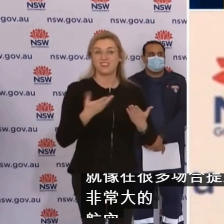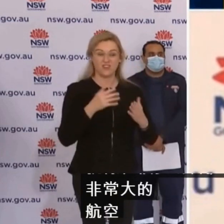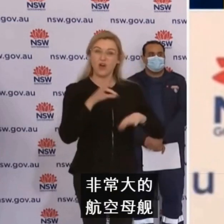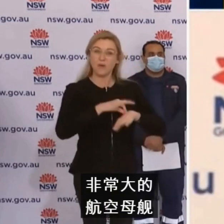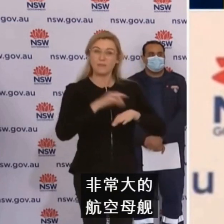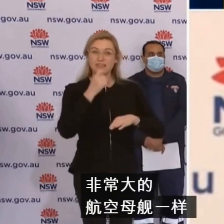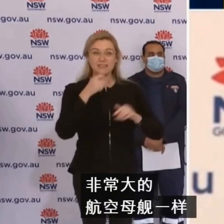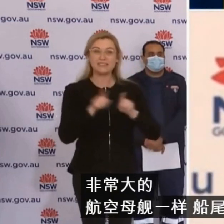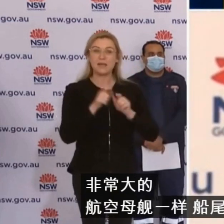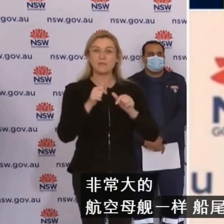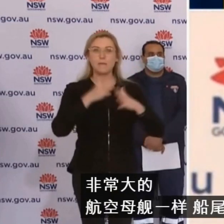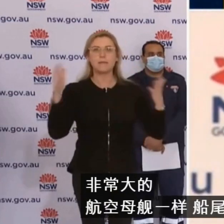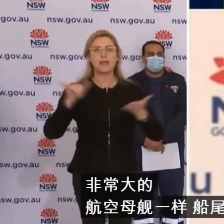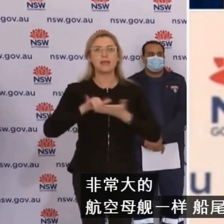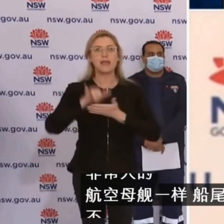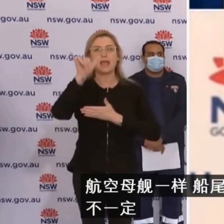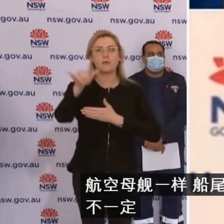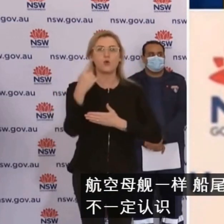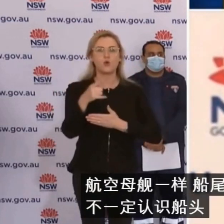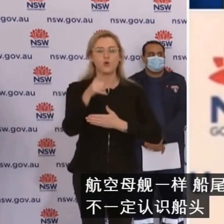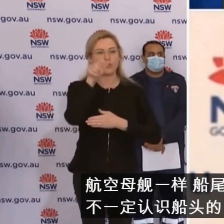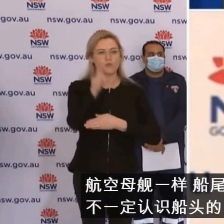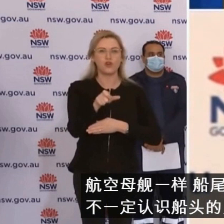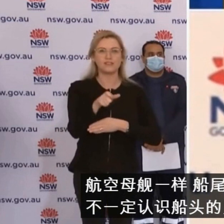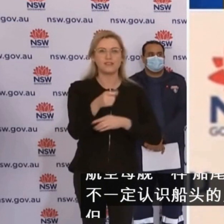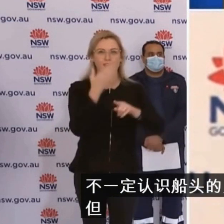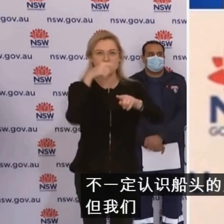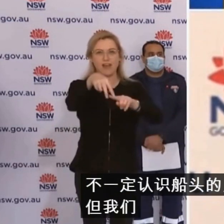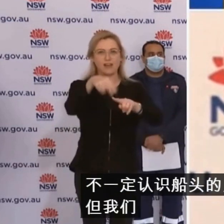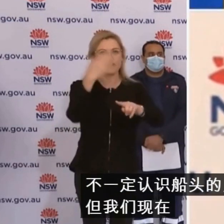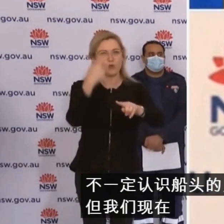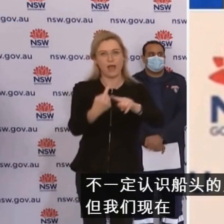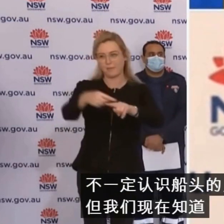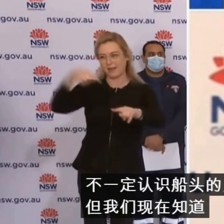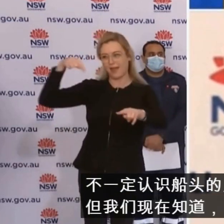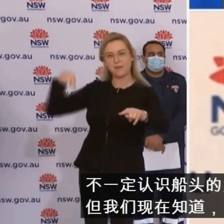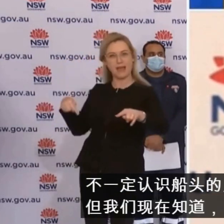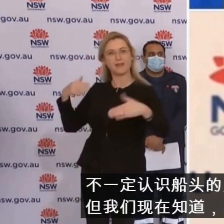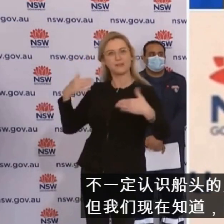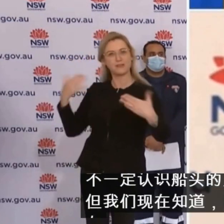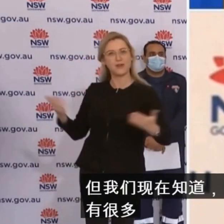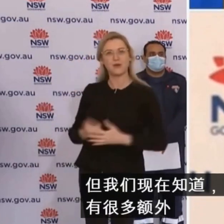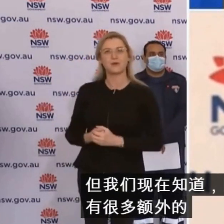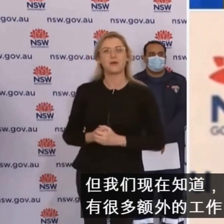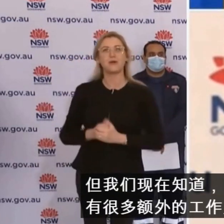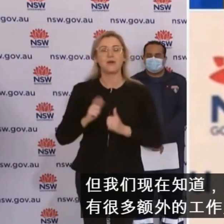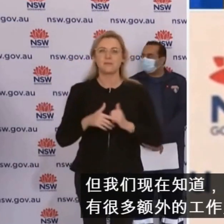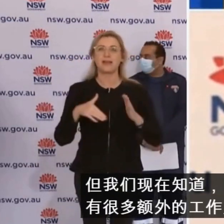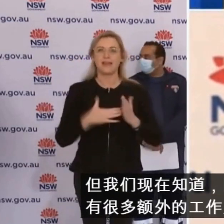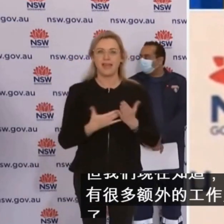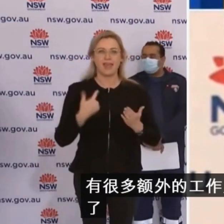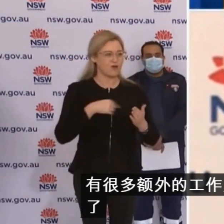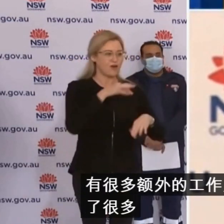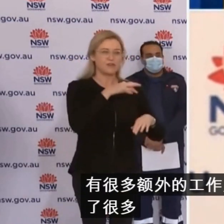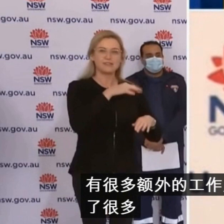aircraft carriers, and the person at the stern doesn't necessarily know the person at the bow. But we do now know that because there's a lot of extra staff